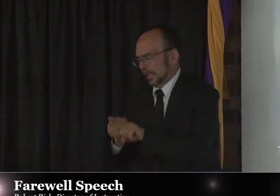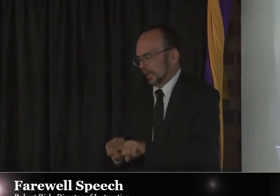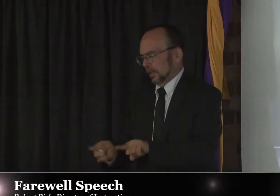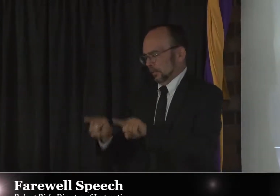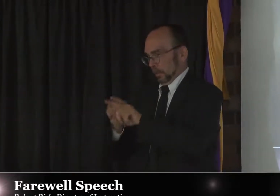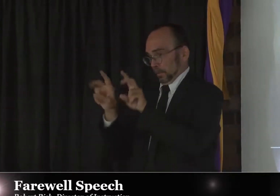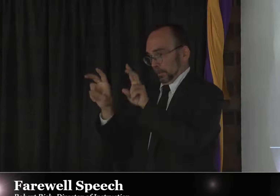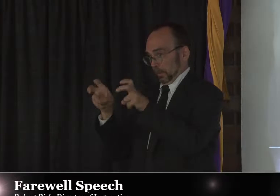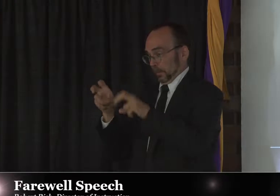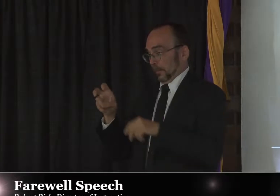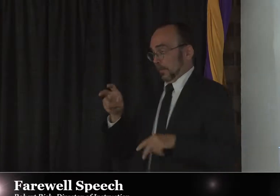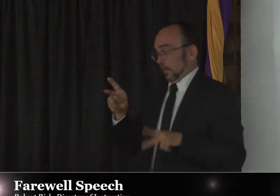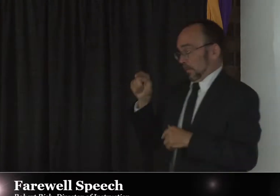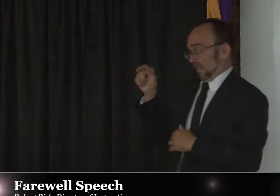the same thing kept happening.